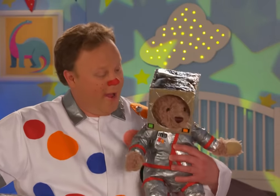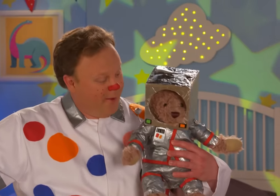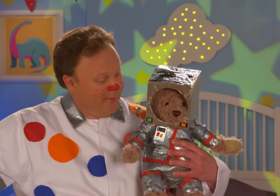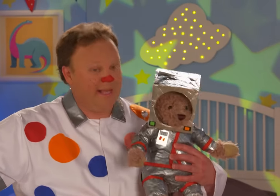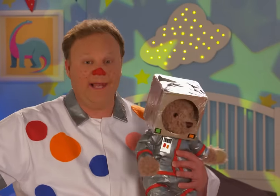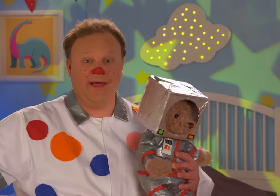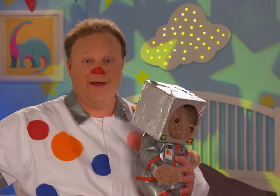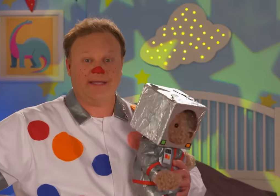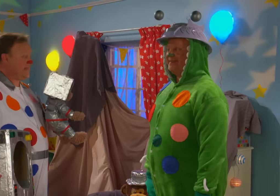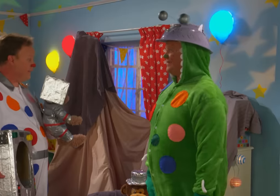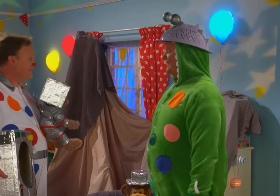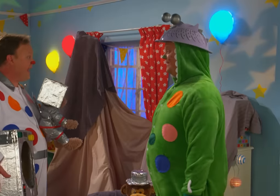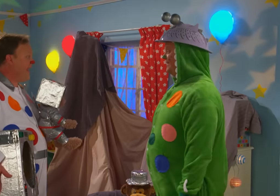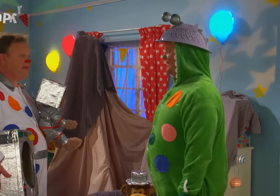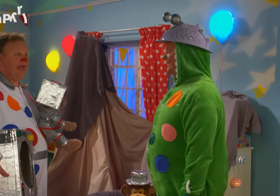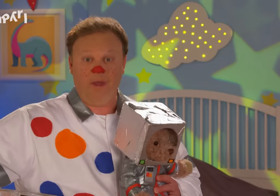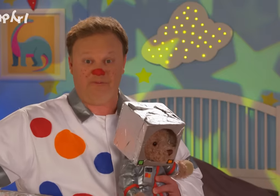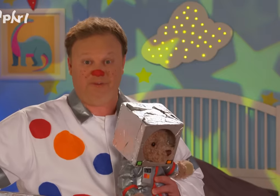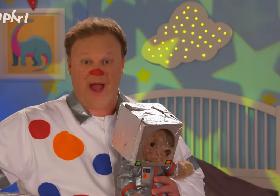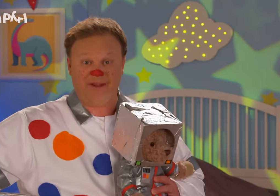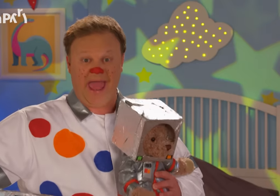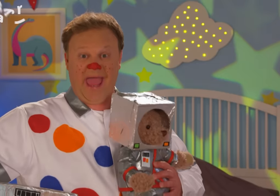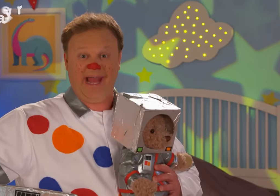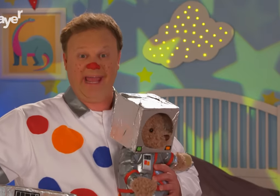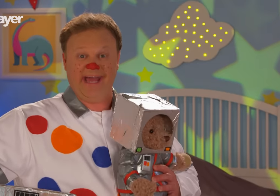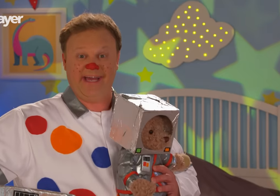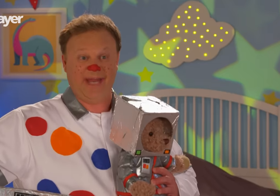Whoa! Look, Tumble Ted, we found an alien.